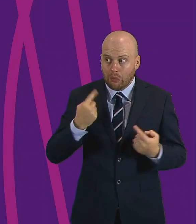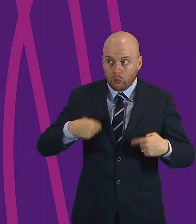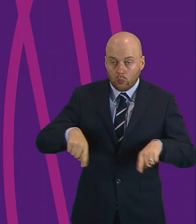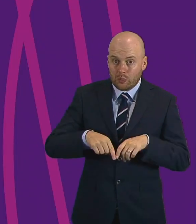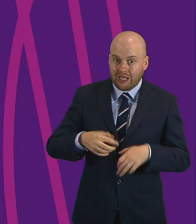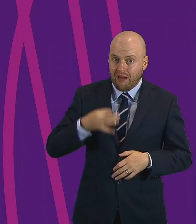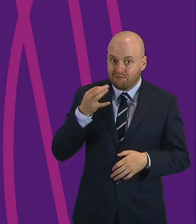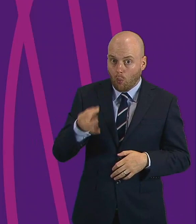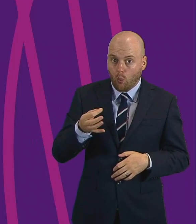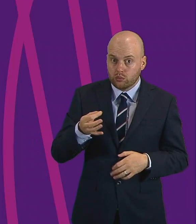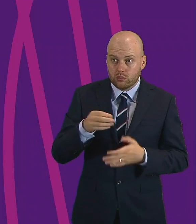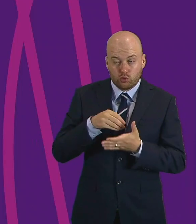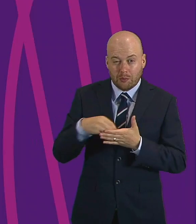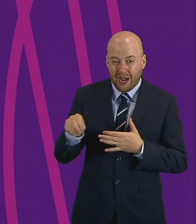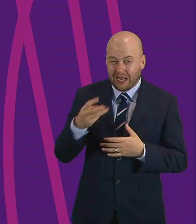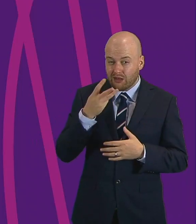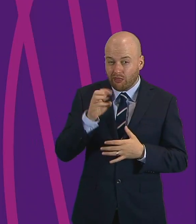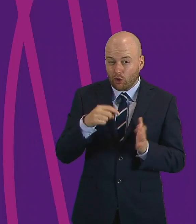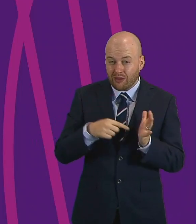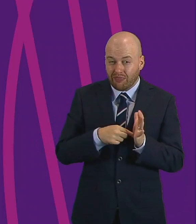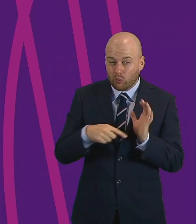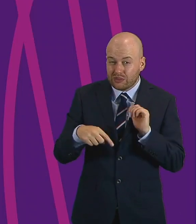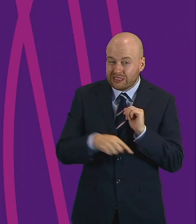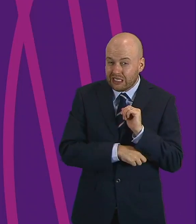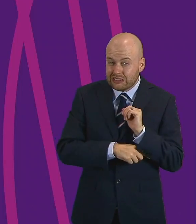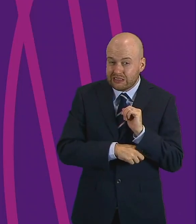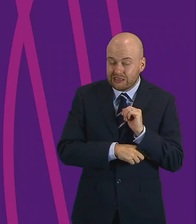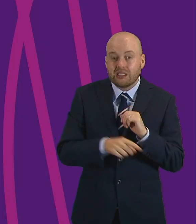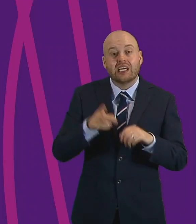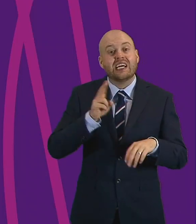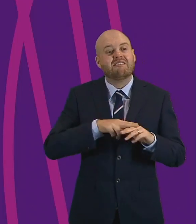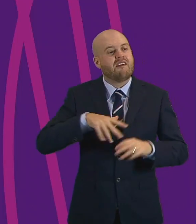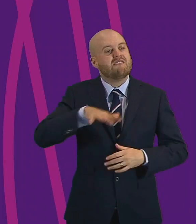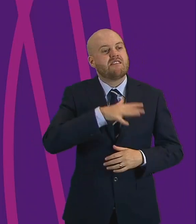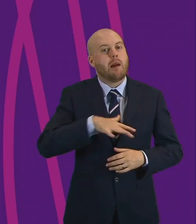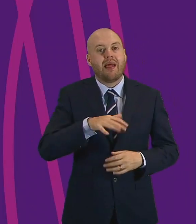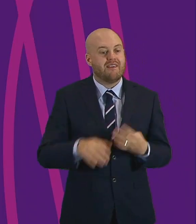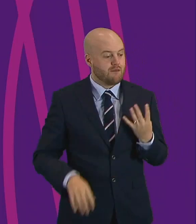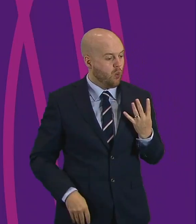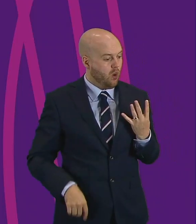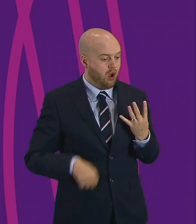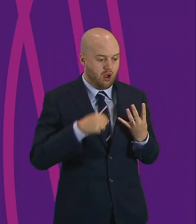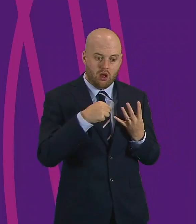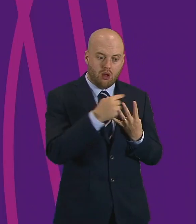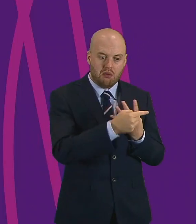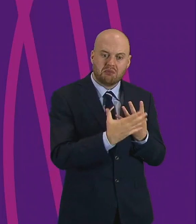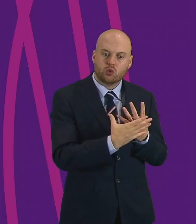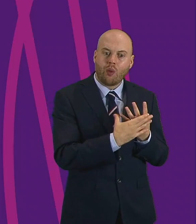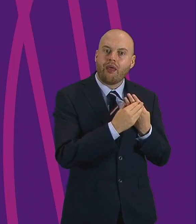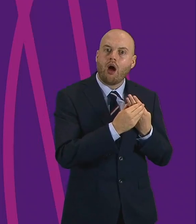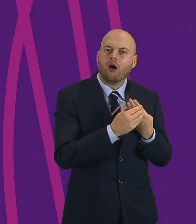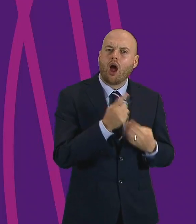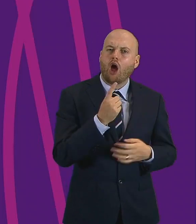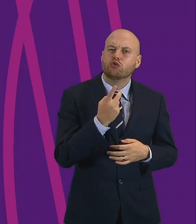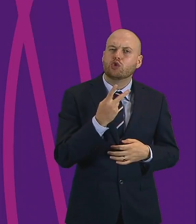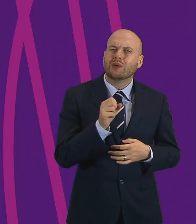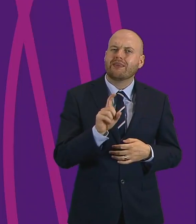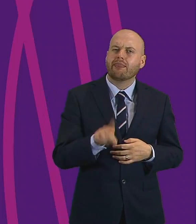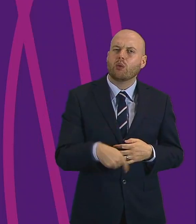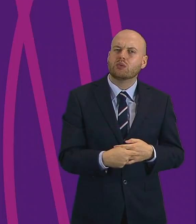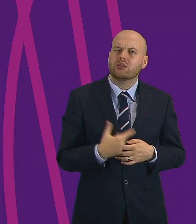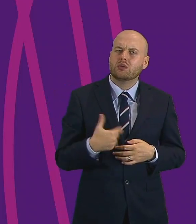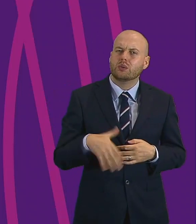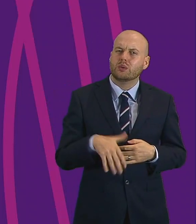£30,000 debt? Or for a family of 4, that means £120,000. Should we now borrow more to fund a